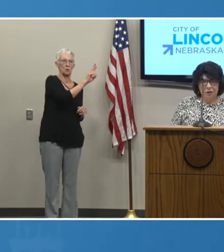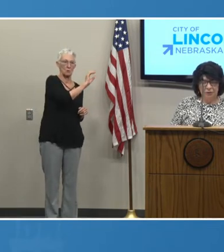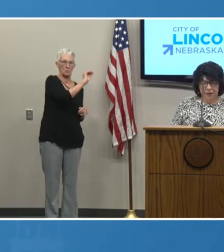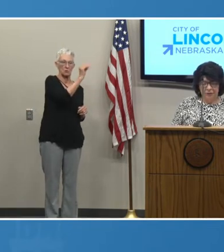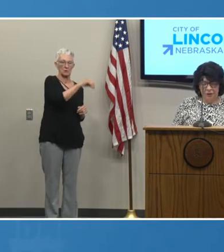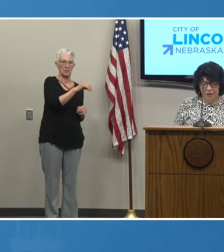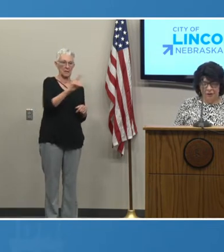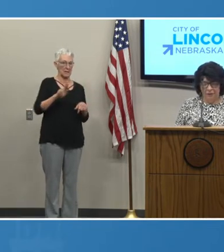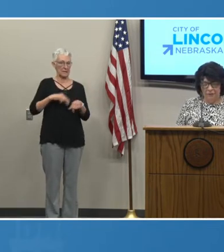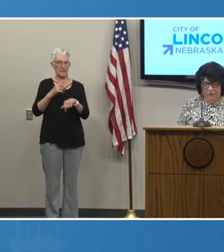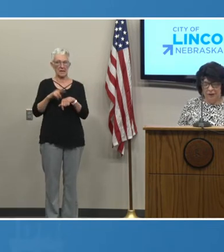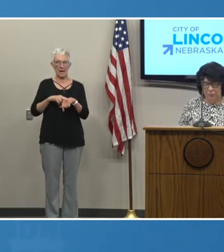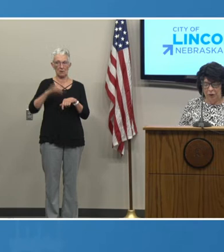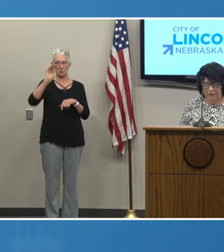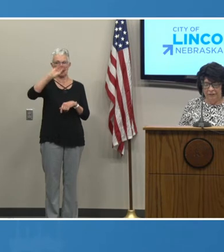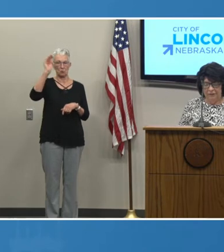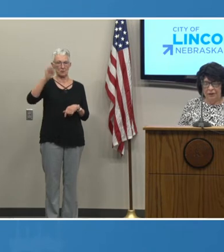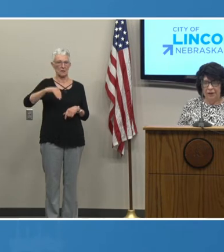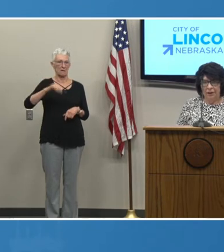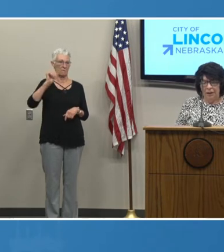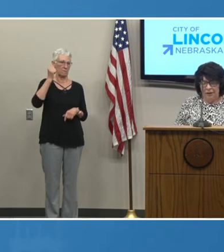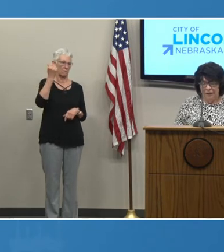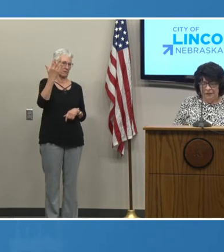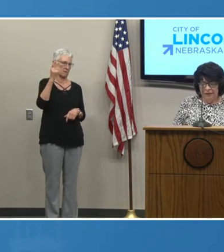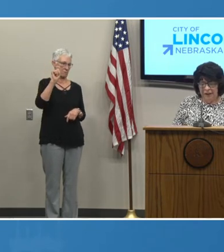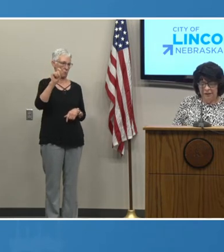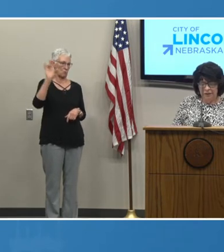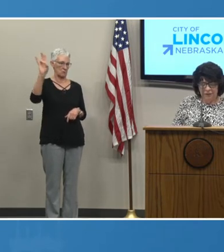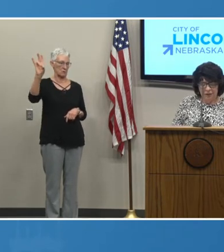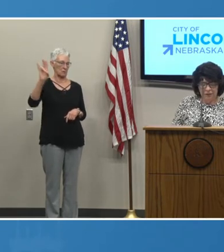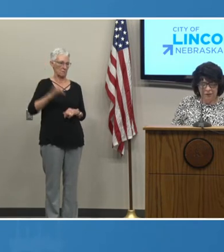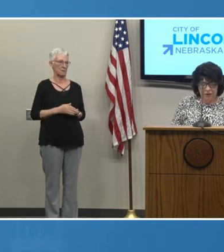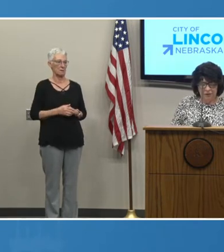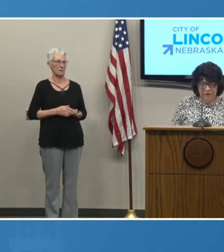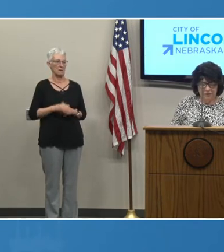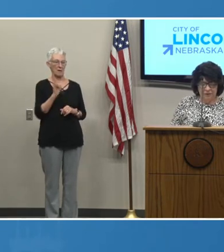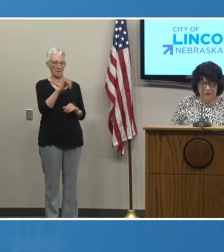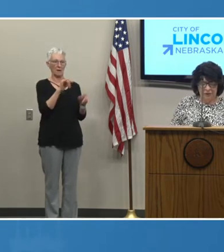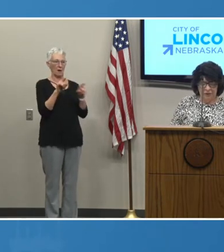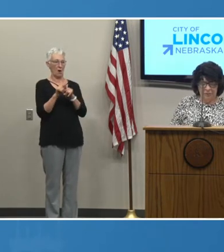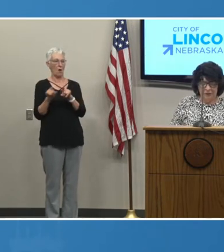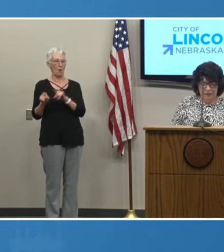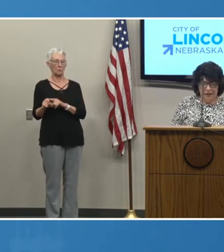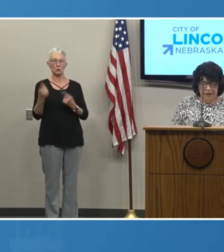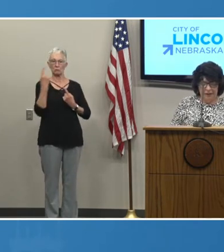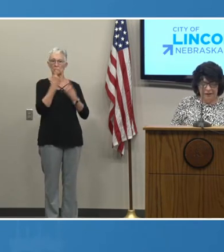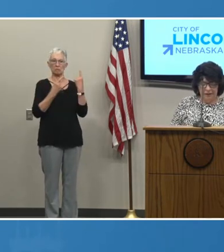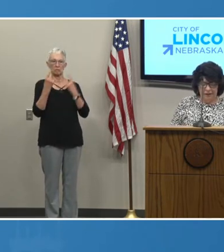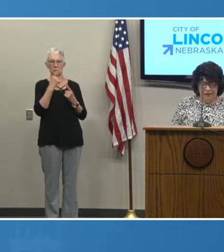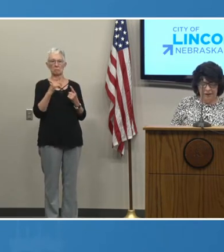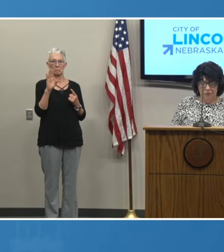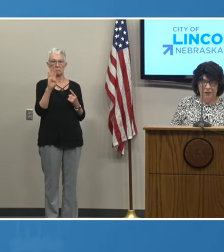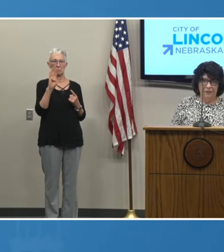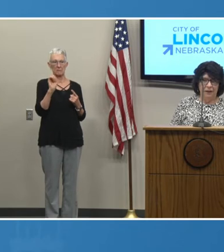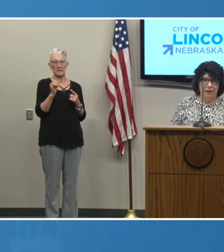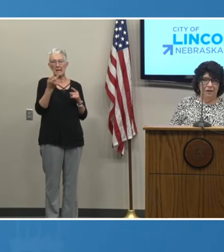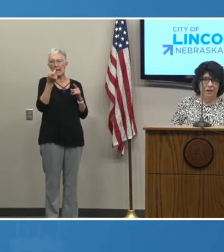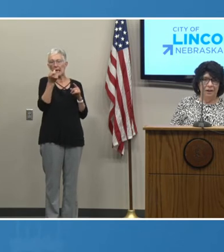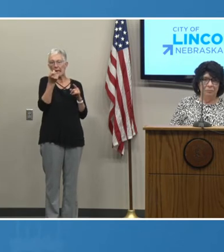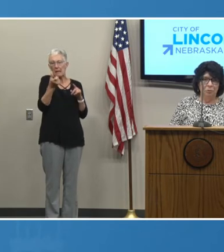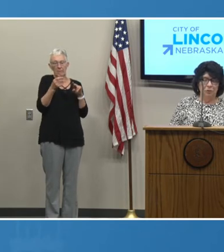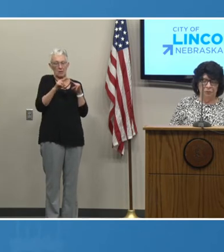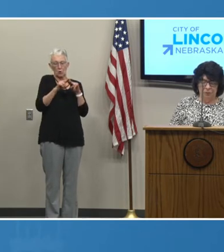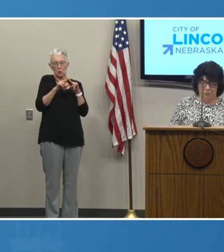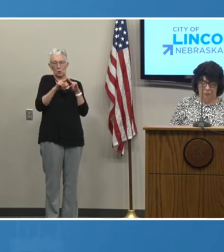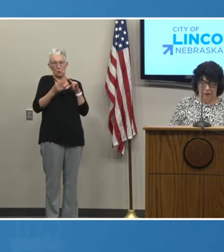the national rate is currently 15.7. This indicator is also considered to be slightly decreasing